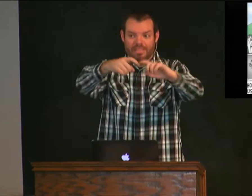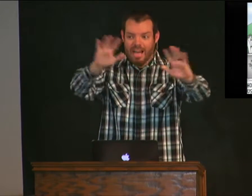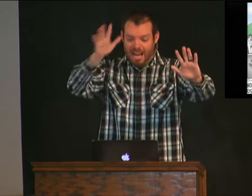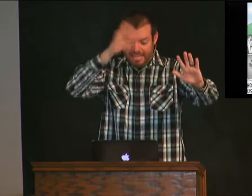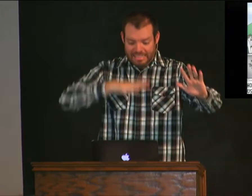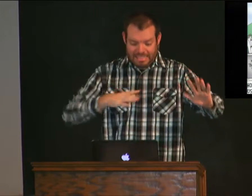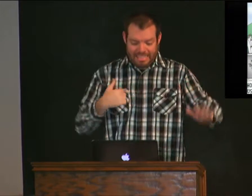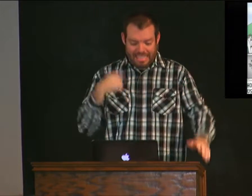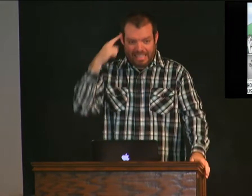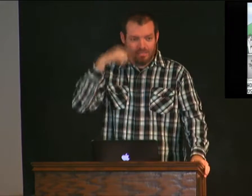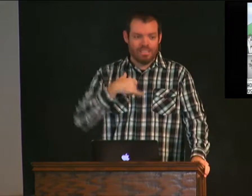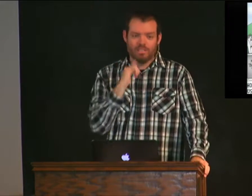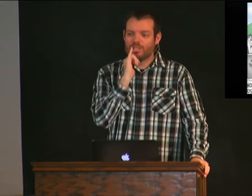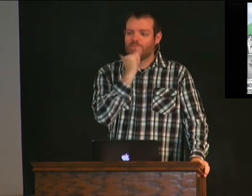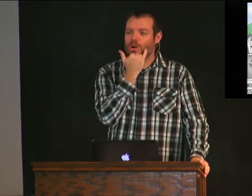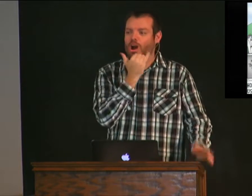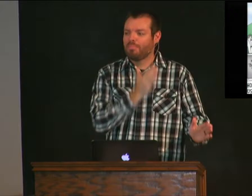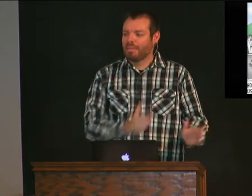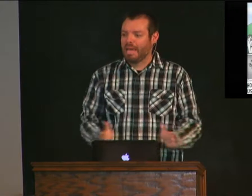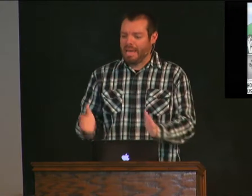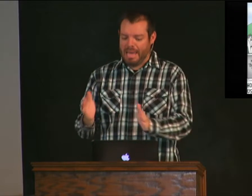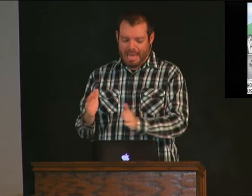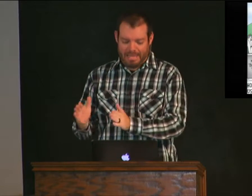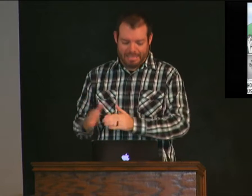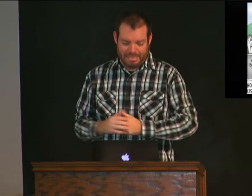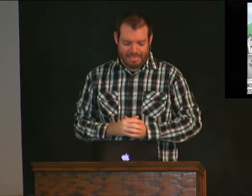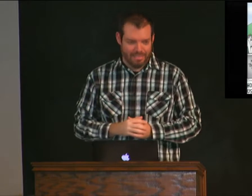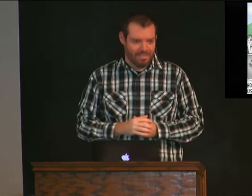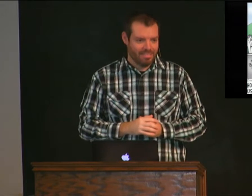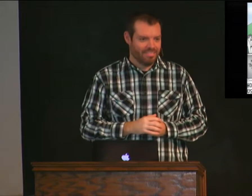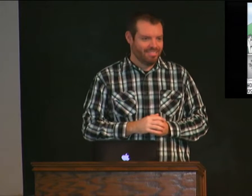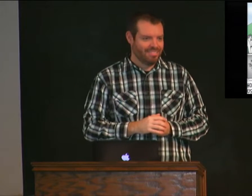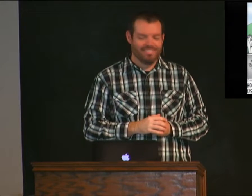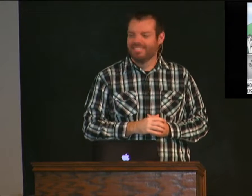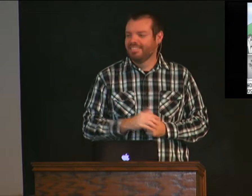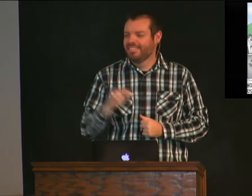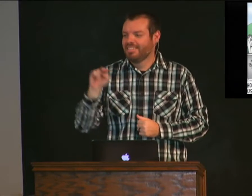Hold up, guys. I think we're using the wrong plants.